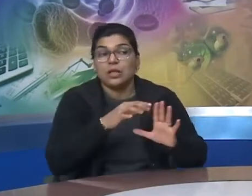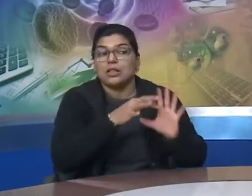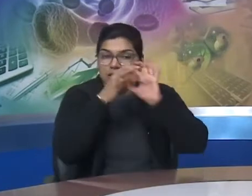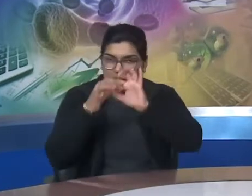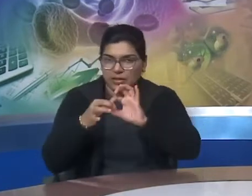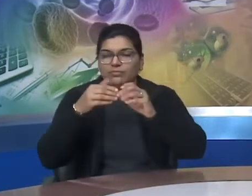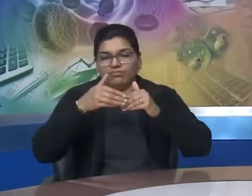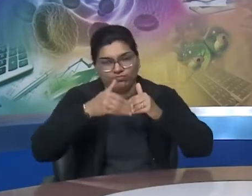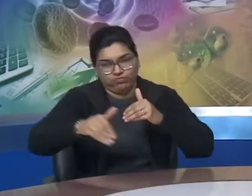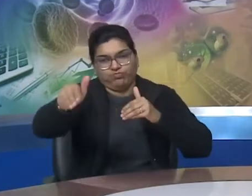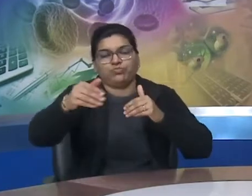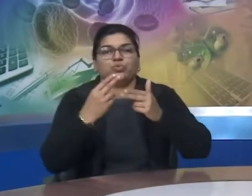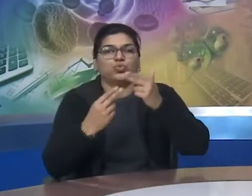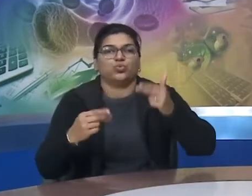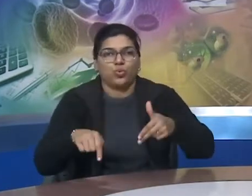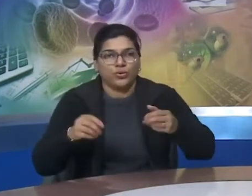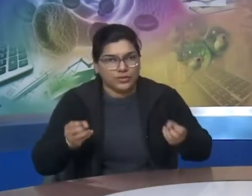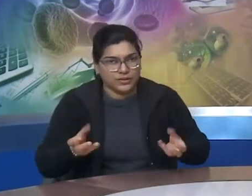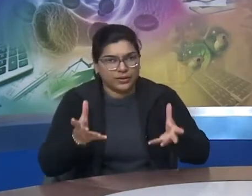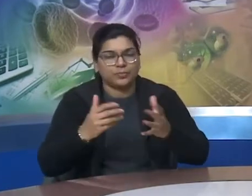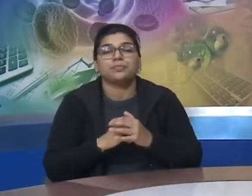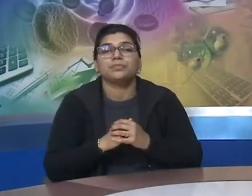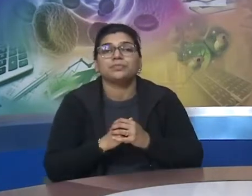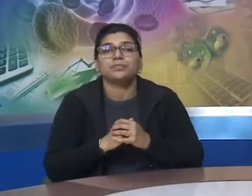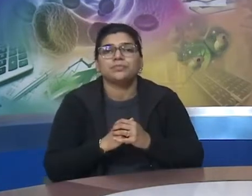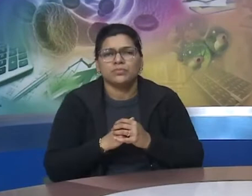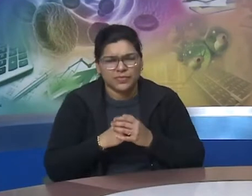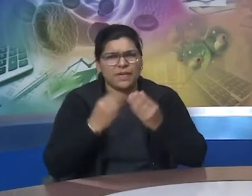Now the words has been finished. Let's begin with the chapter.